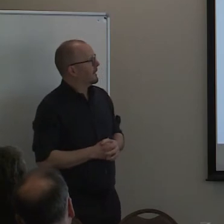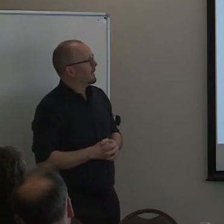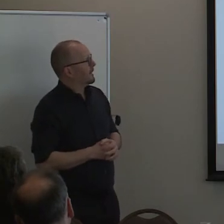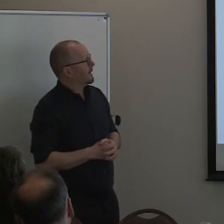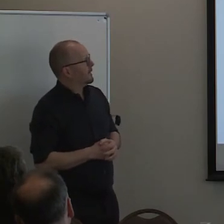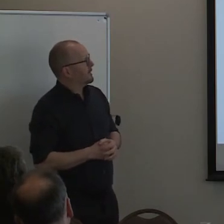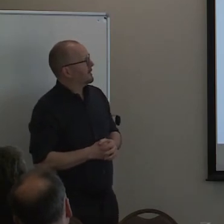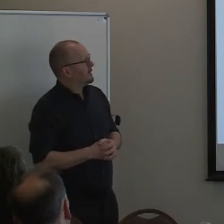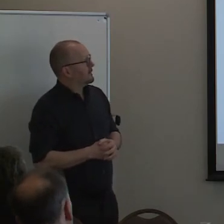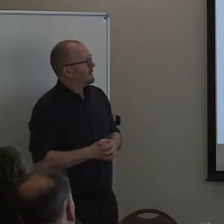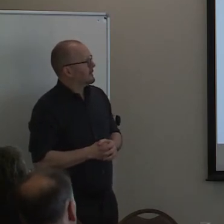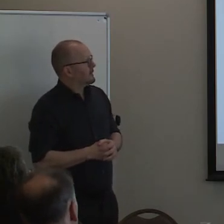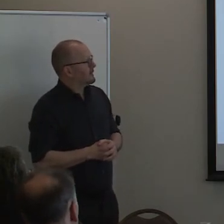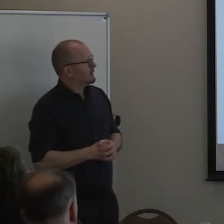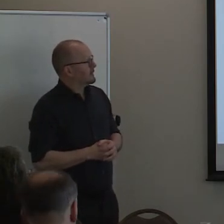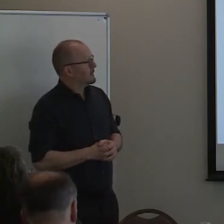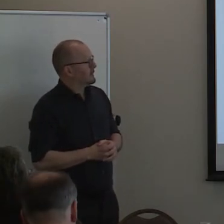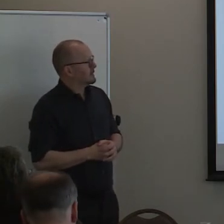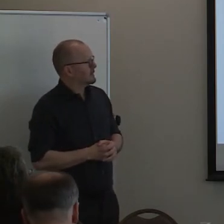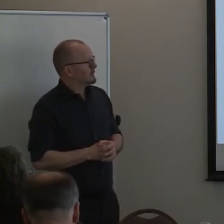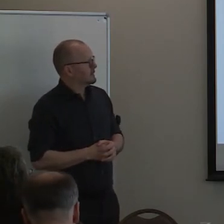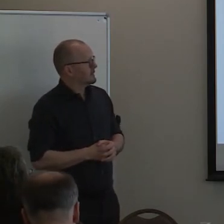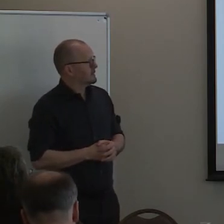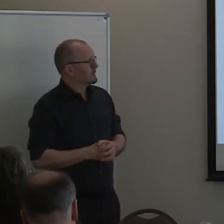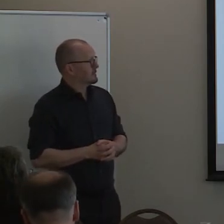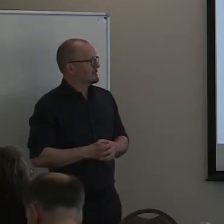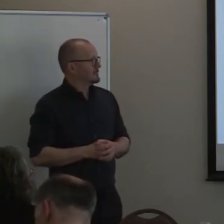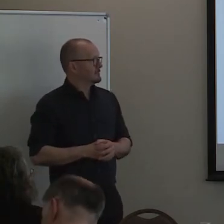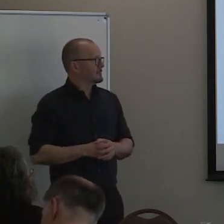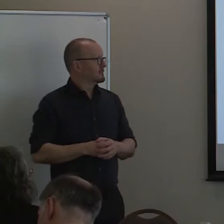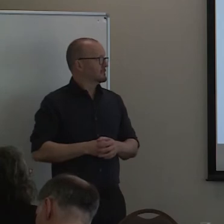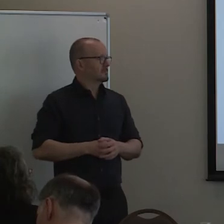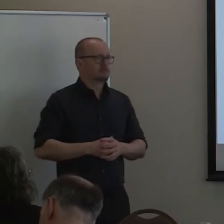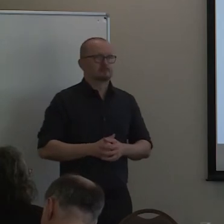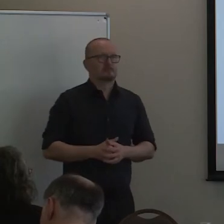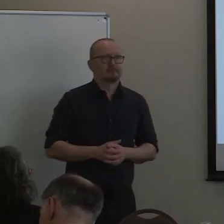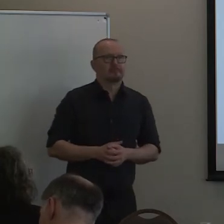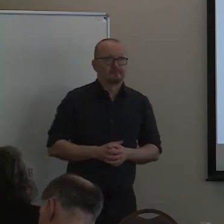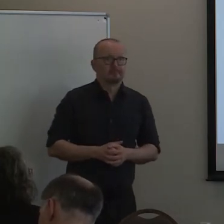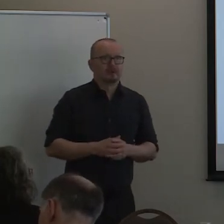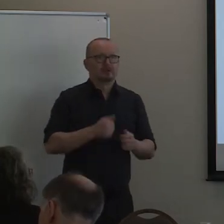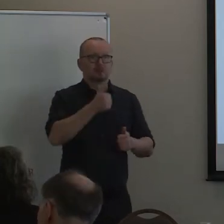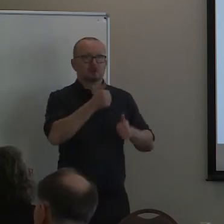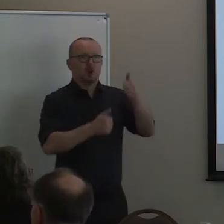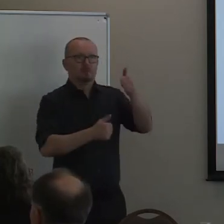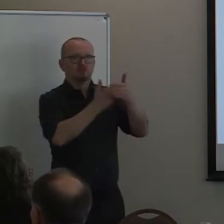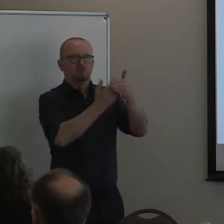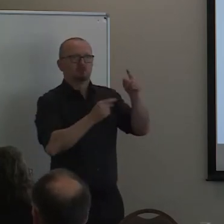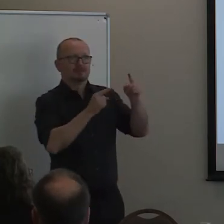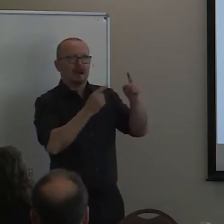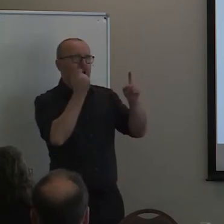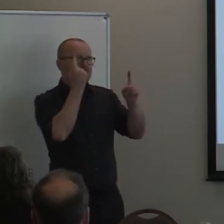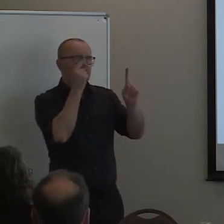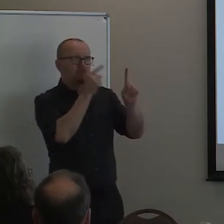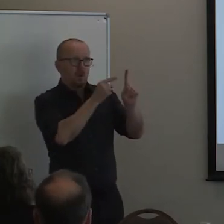it's important that we look at these dominant stories because understanding these narratives is key to helping create the conditions